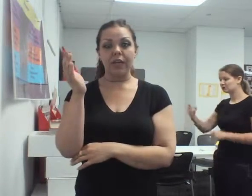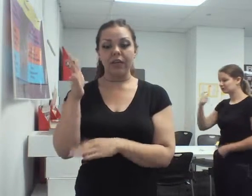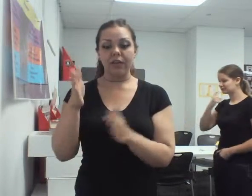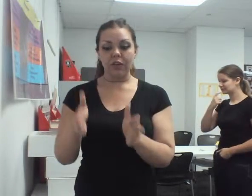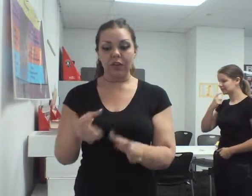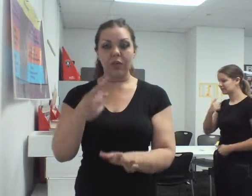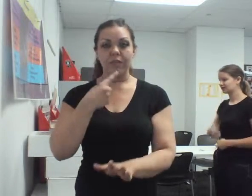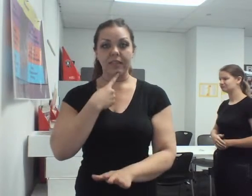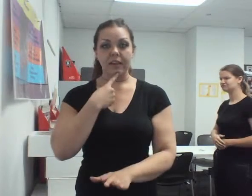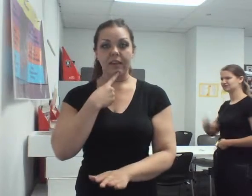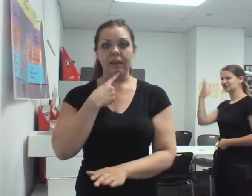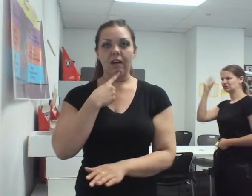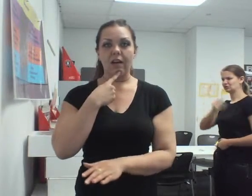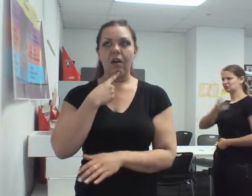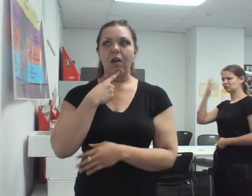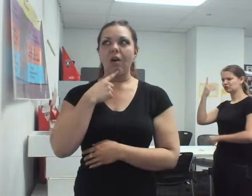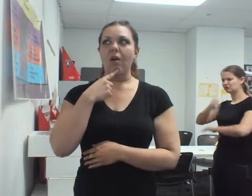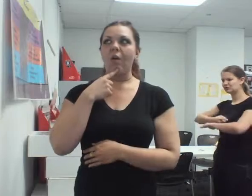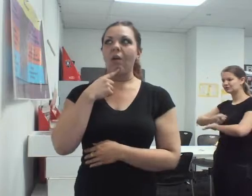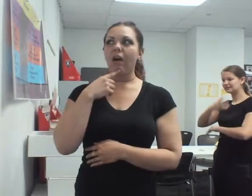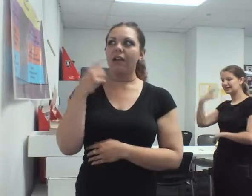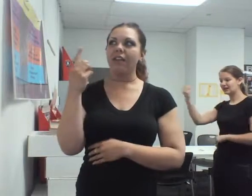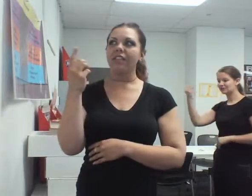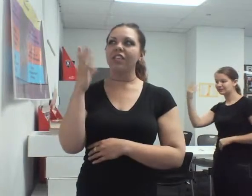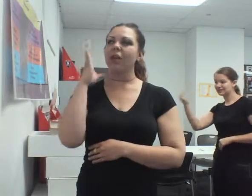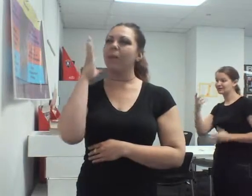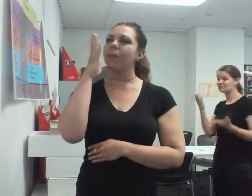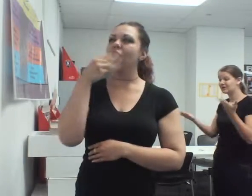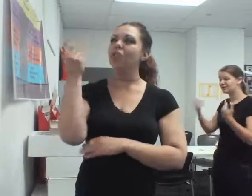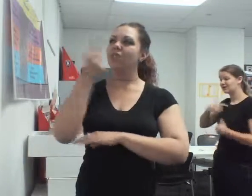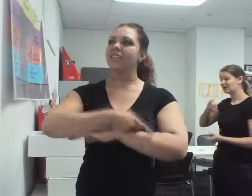it's a beautiful day outside. And I might find,